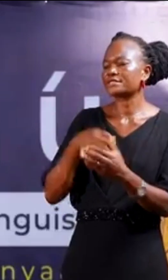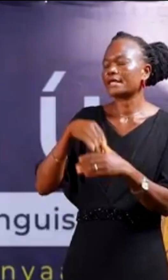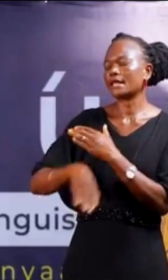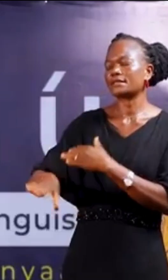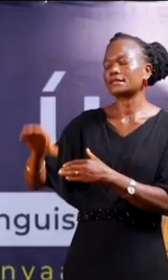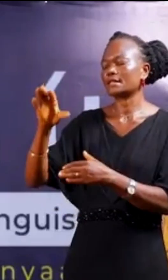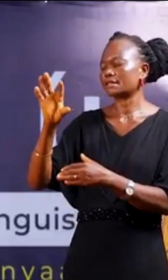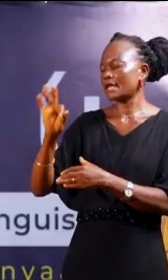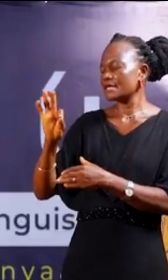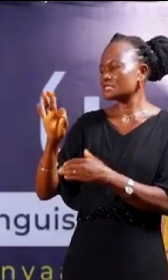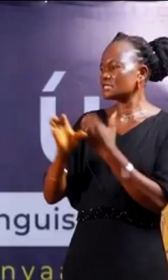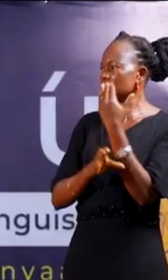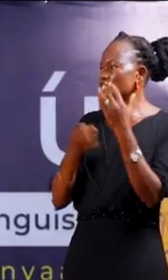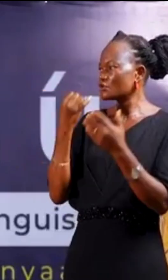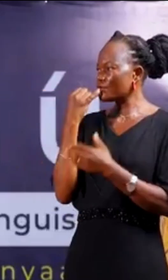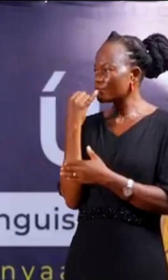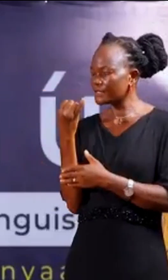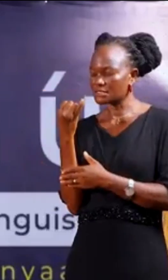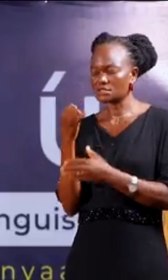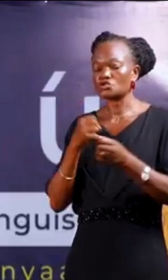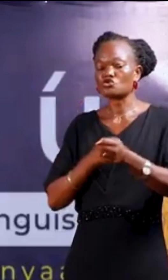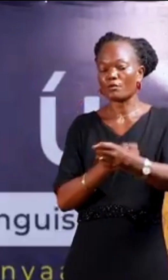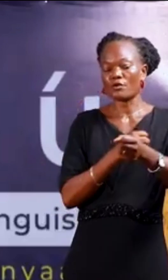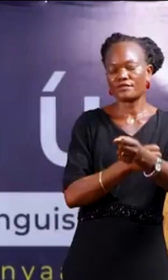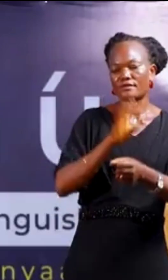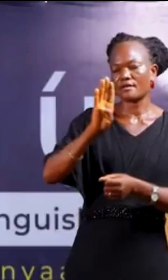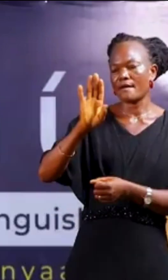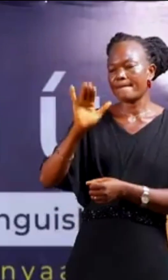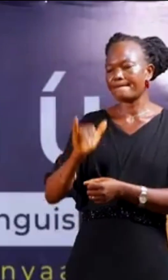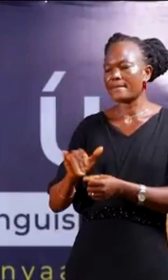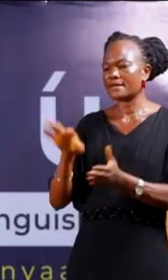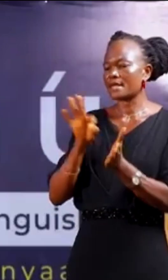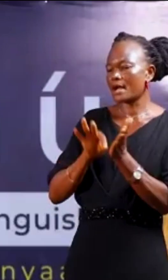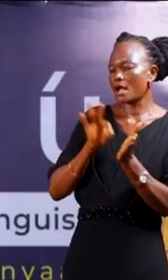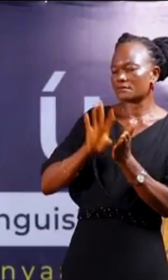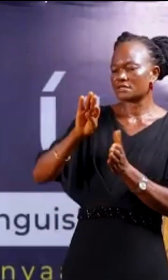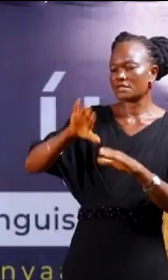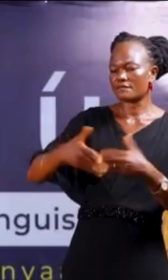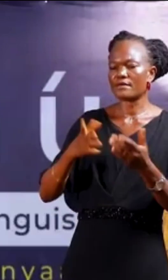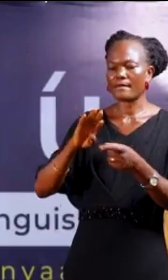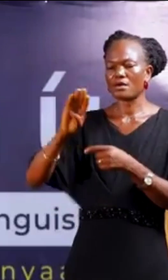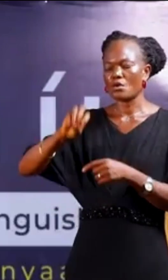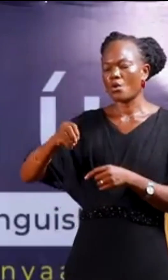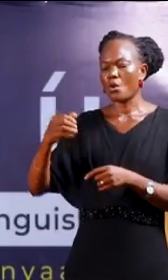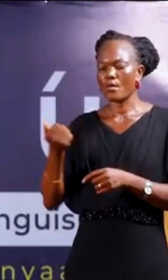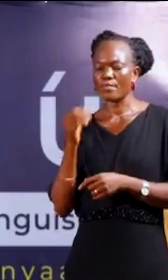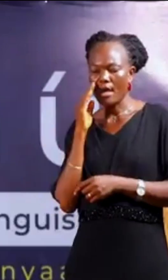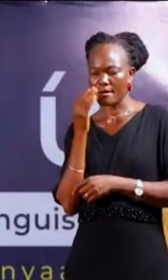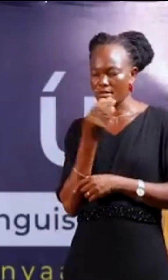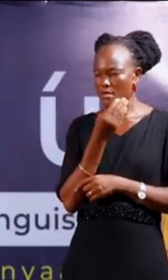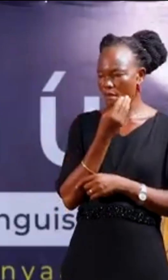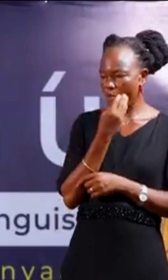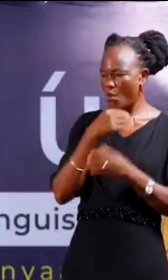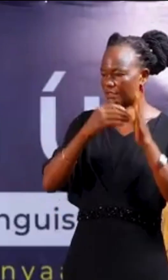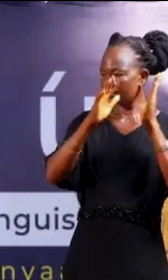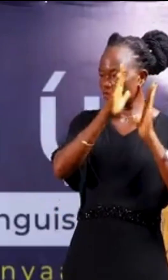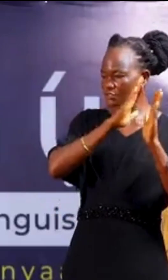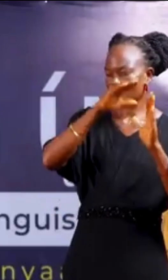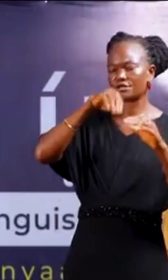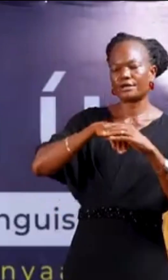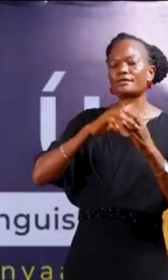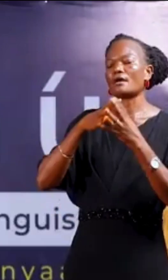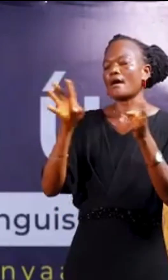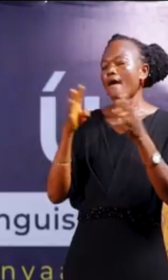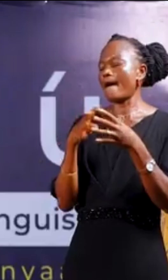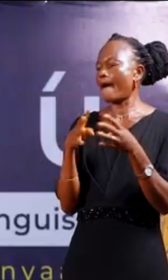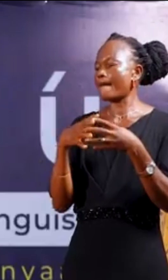century is supported by accounts given by other Igbo slaves in the